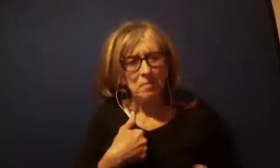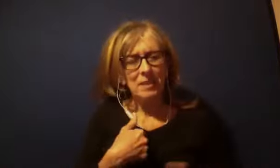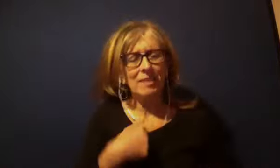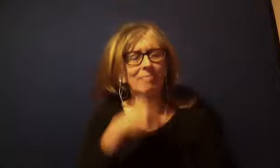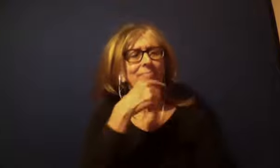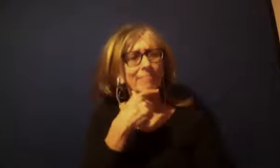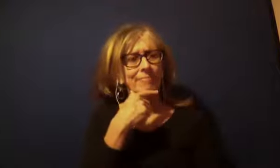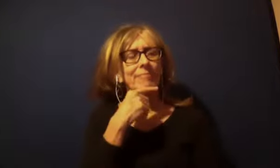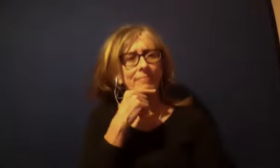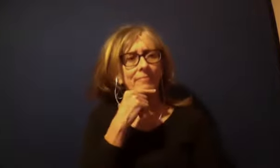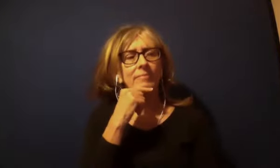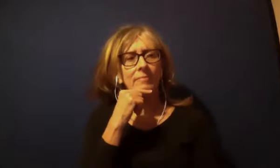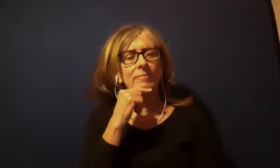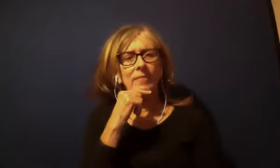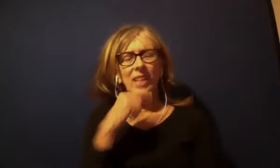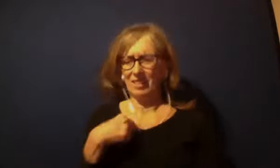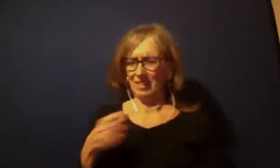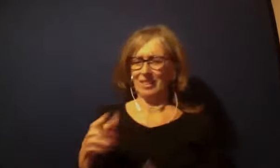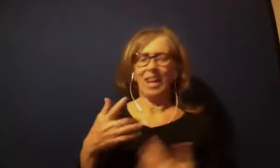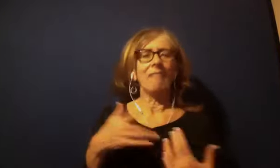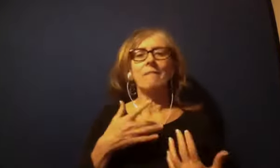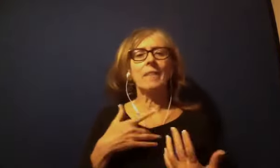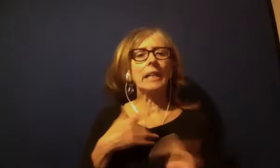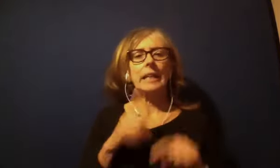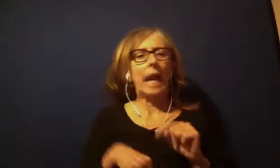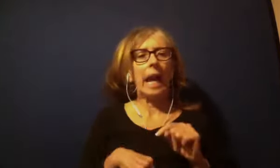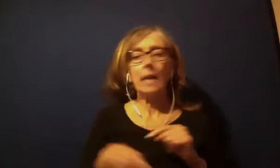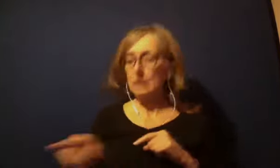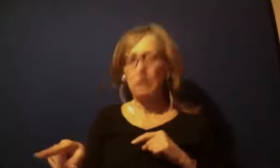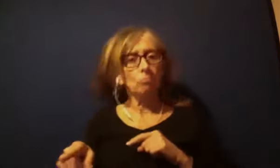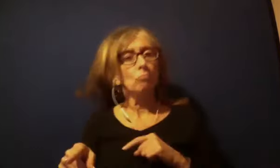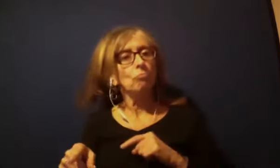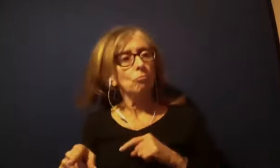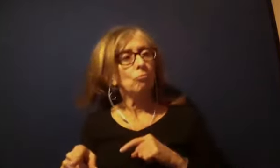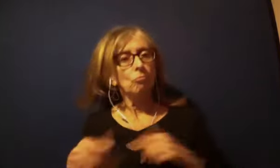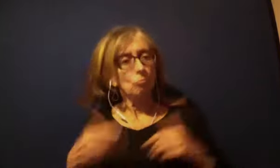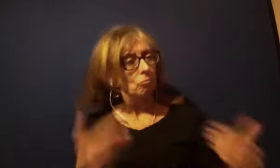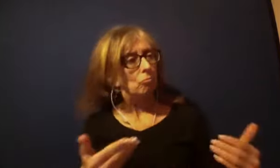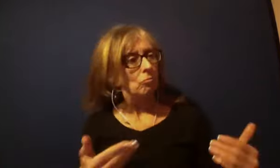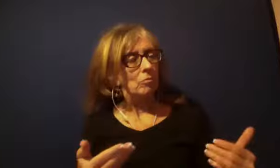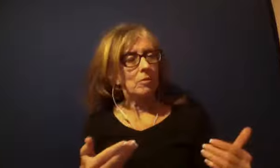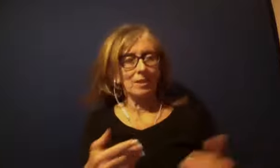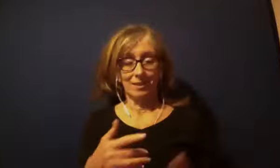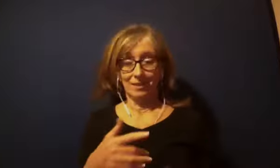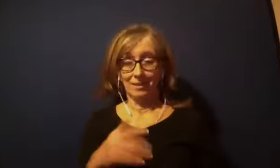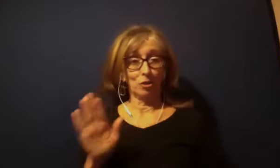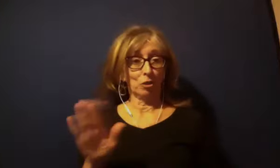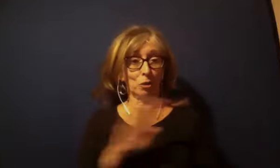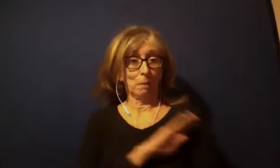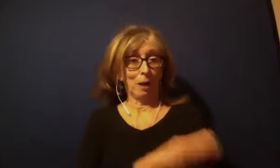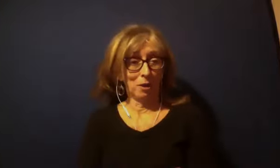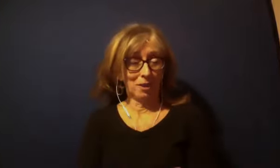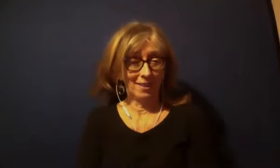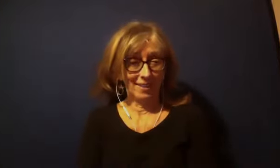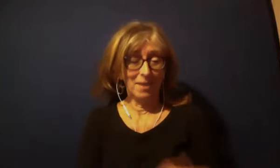by where it is that she, throws me next. And I don't think that that's her power. I think that's the power of the